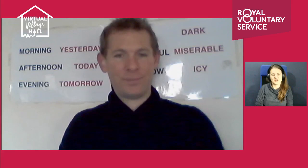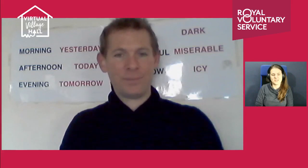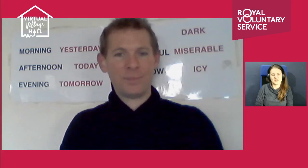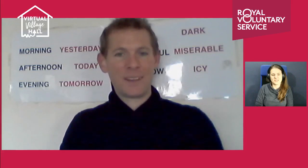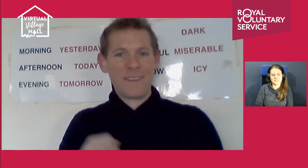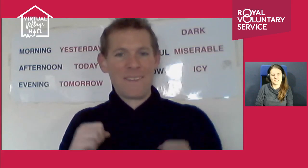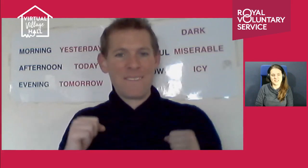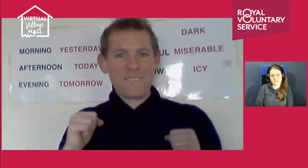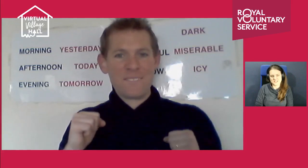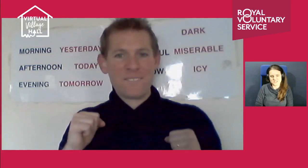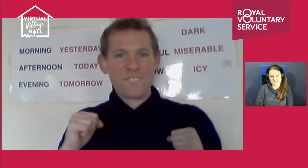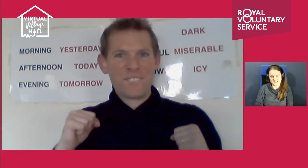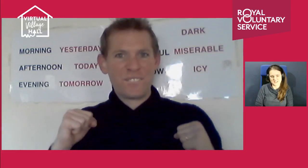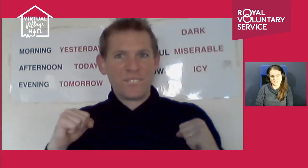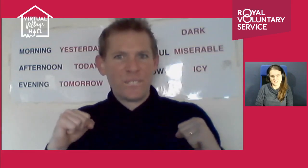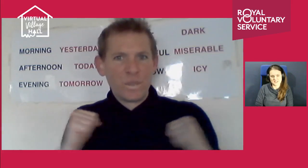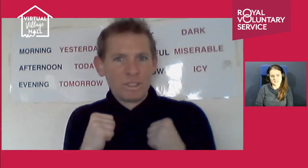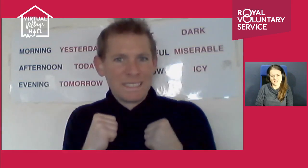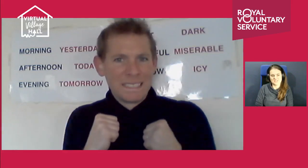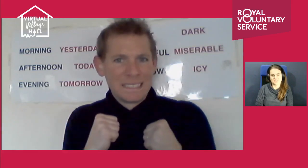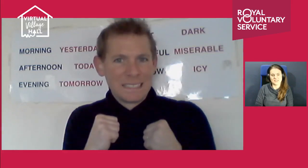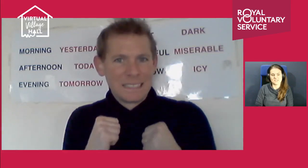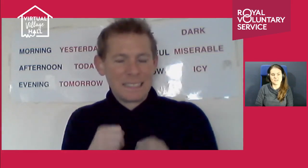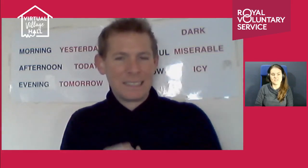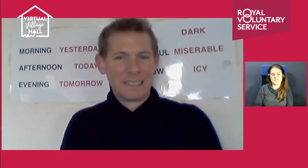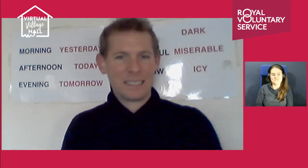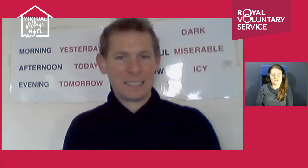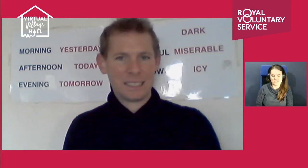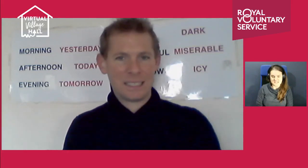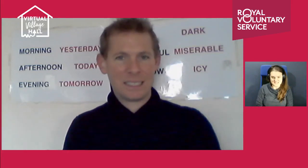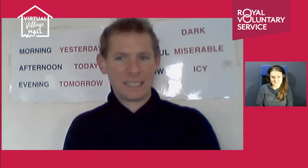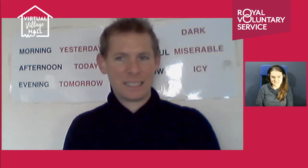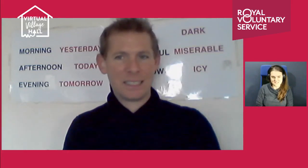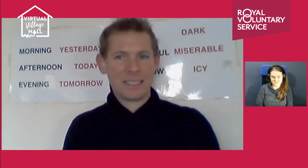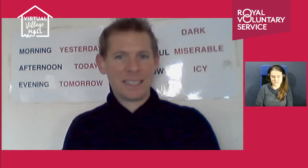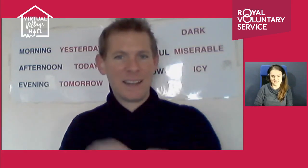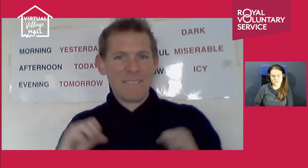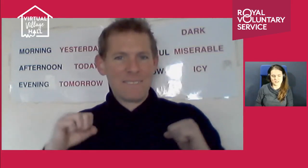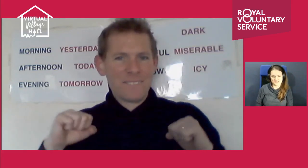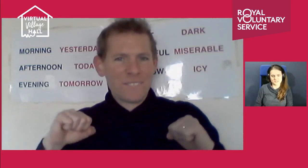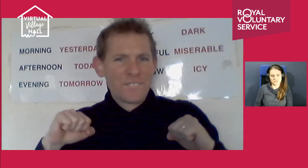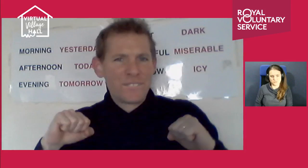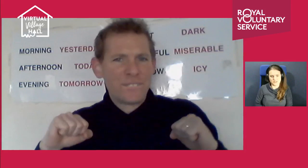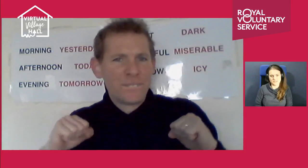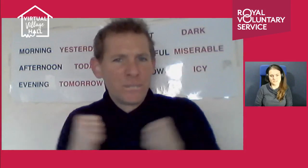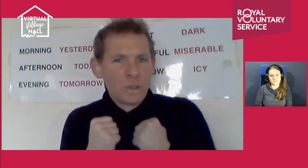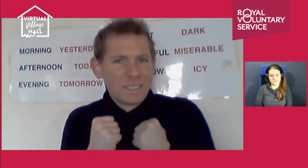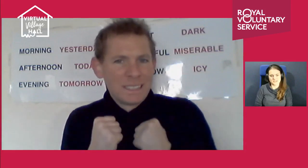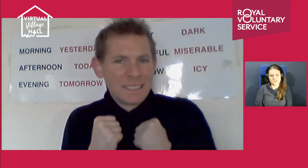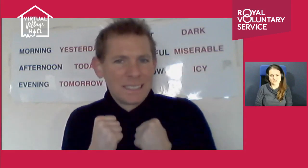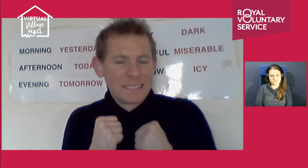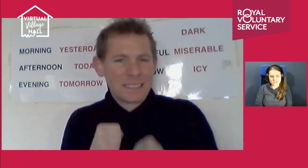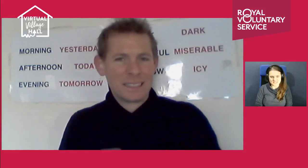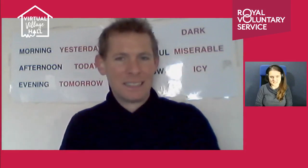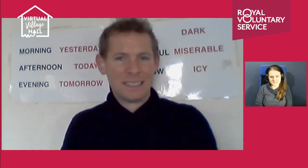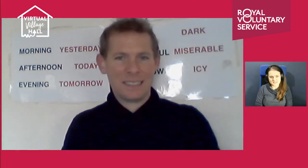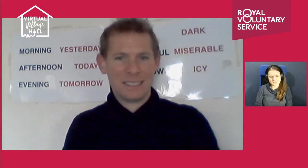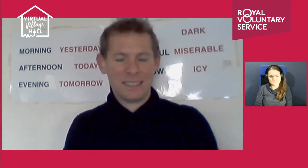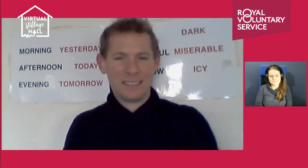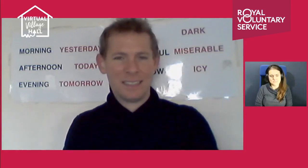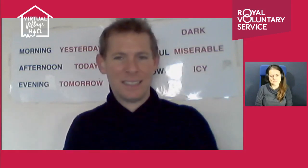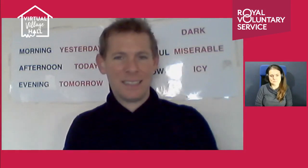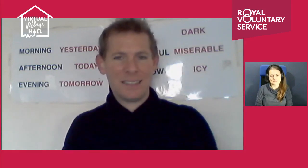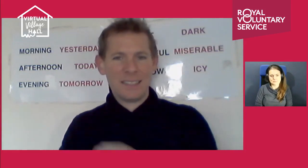and now the English sign is freezing. Okay, so in England, Scotland, Wales, the sign is freezing.